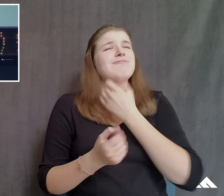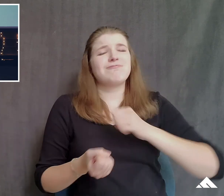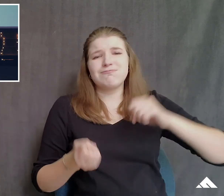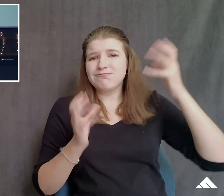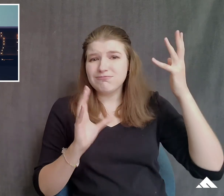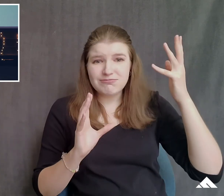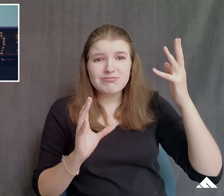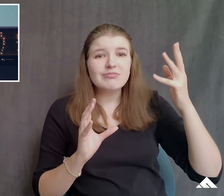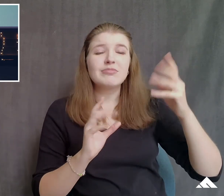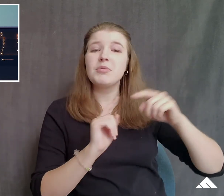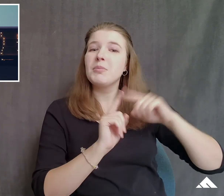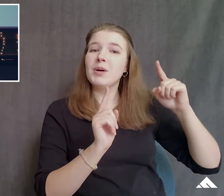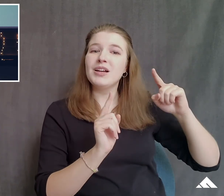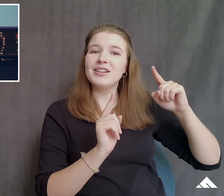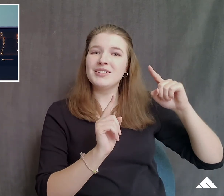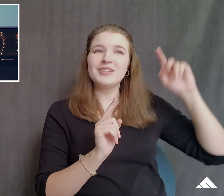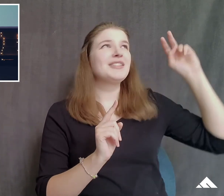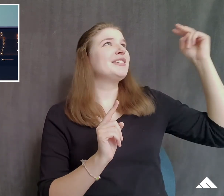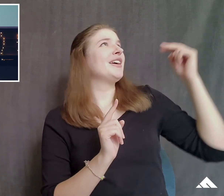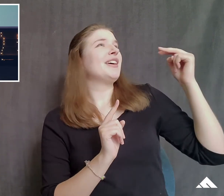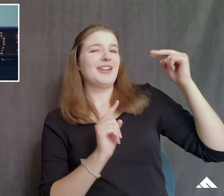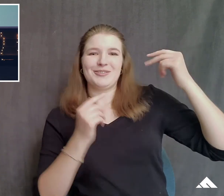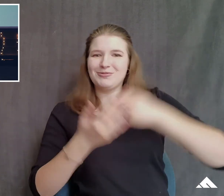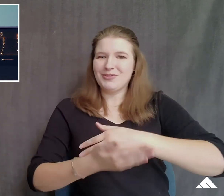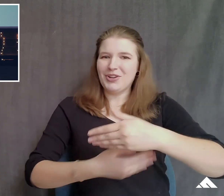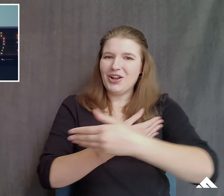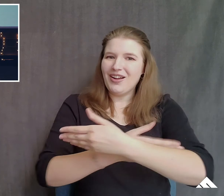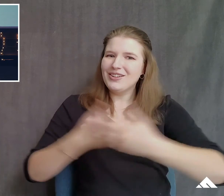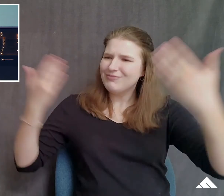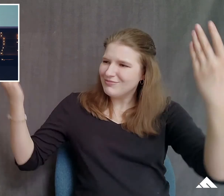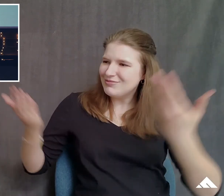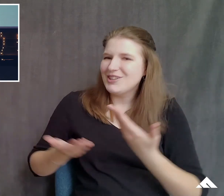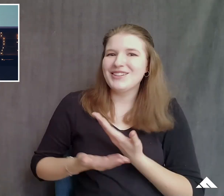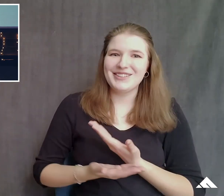Yet He does not approach us with anything but open arms